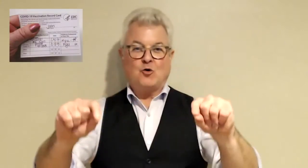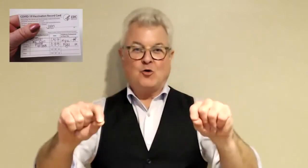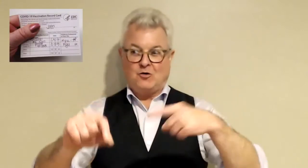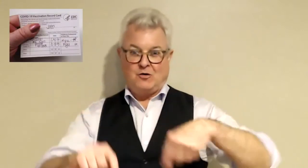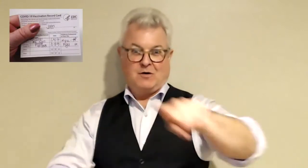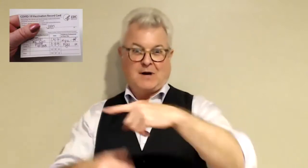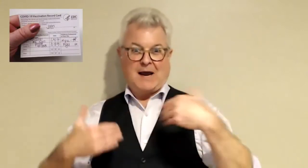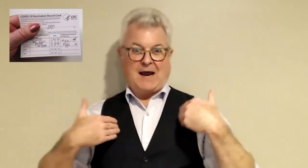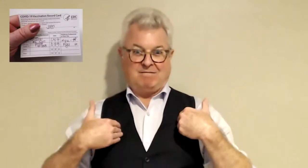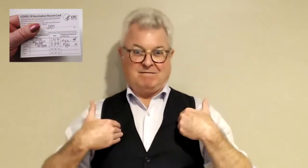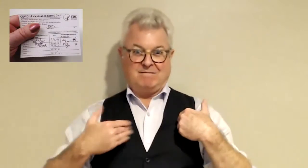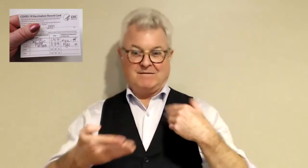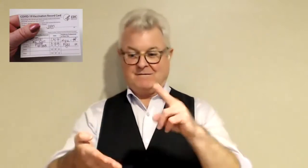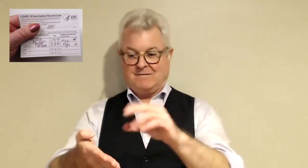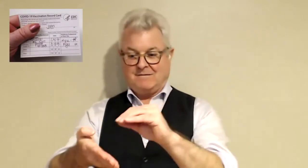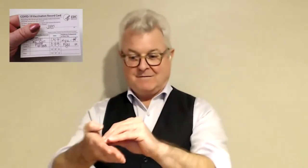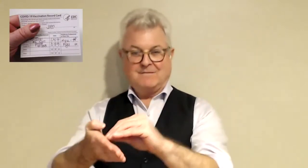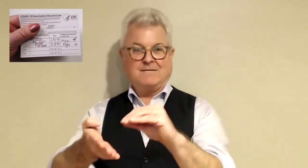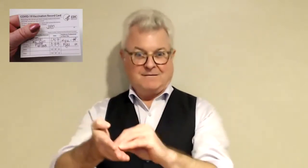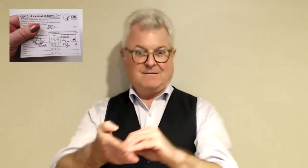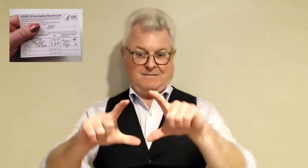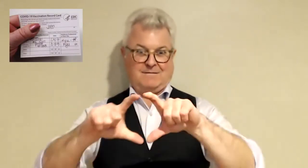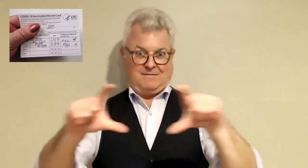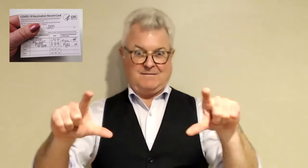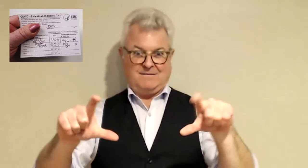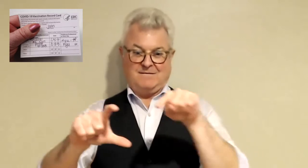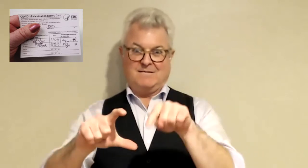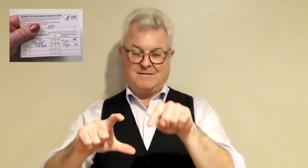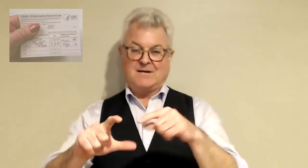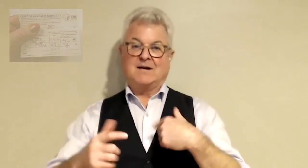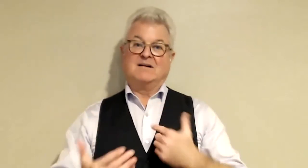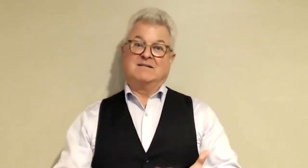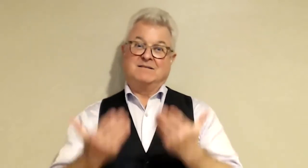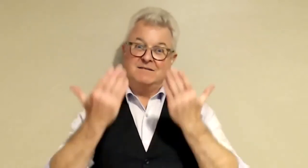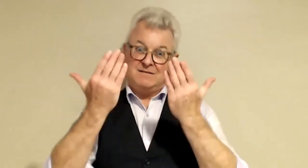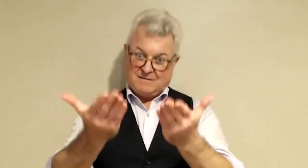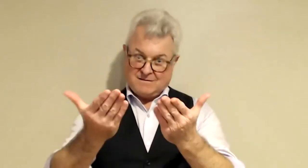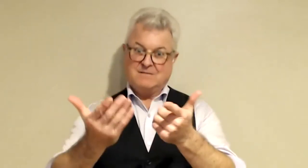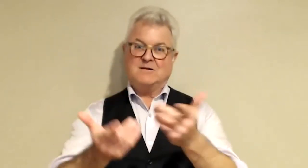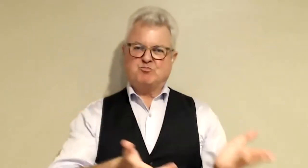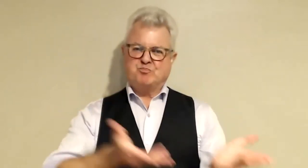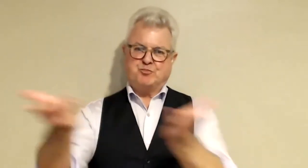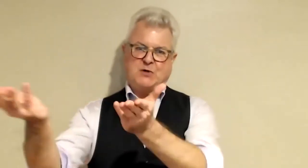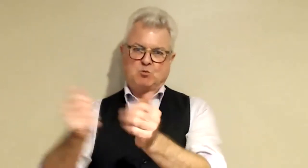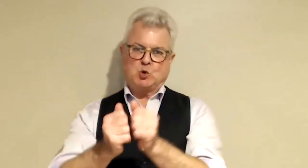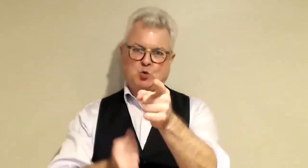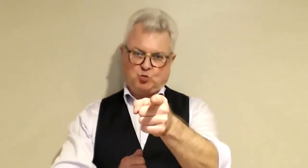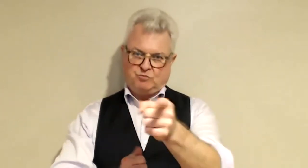pertaining to your vaccine cards, okay, I highly recommend that the vaccine cards be brought